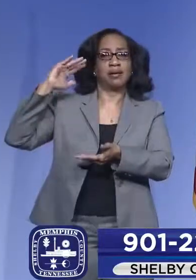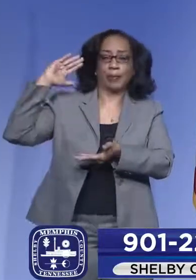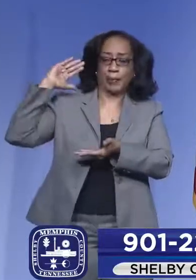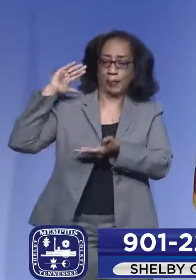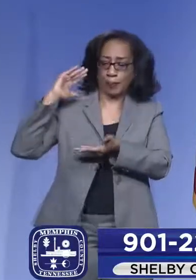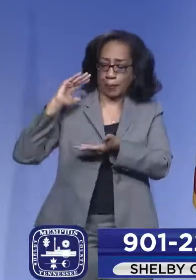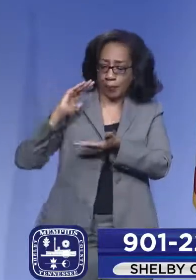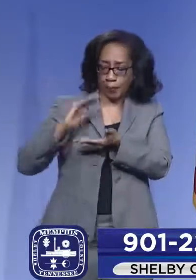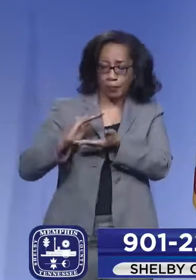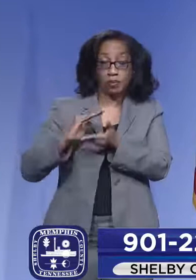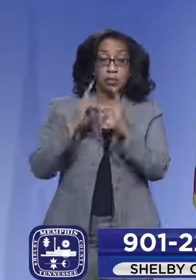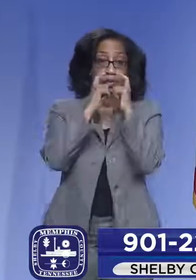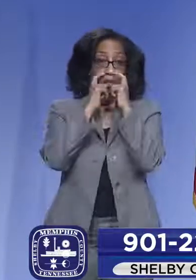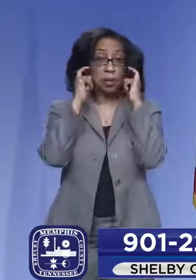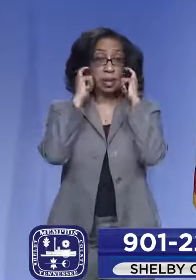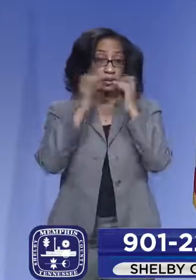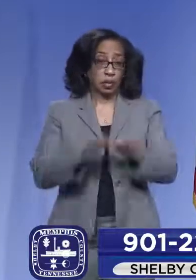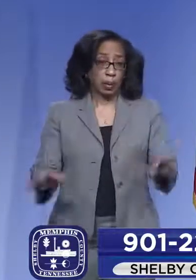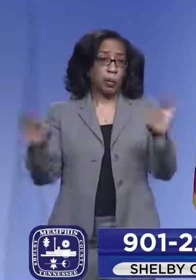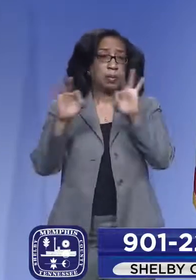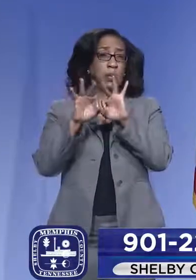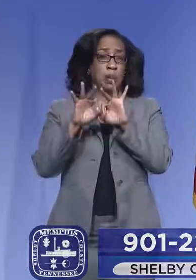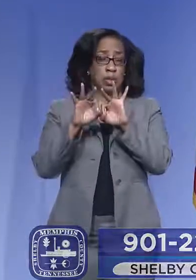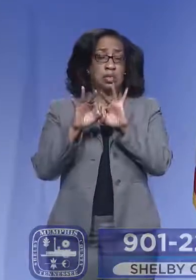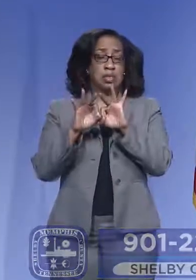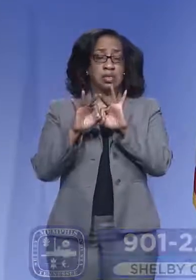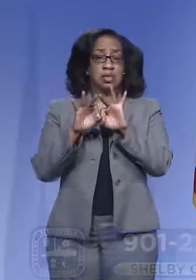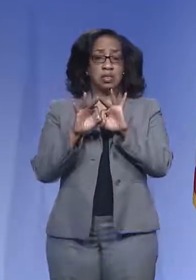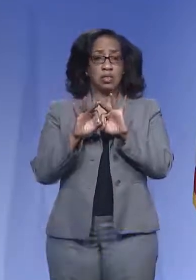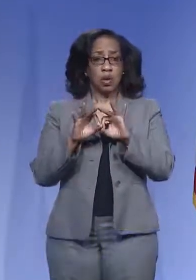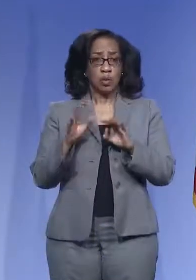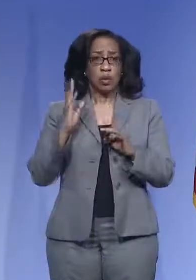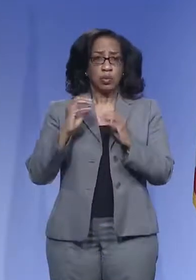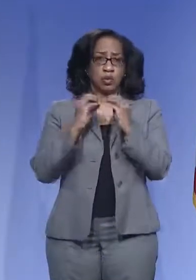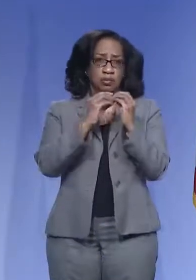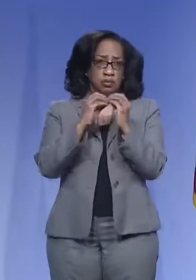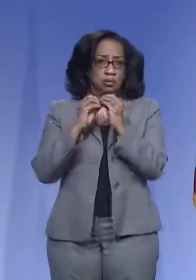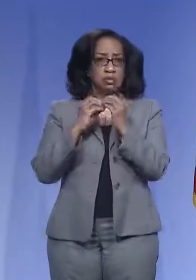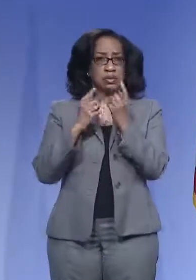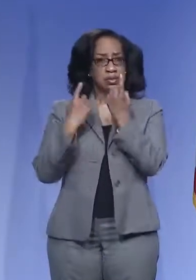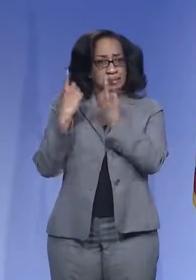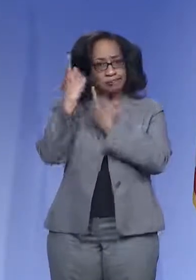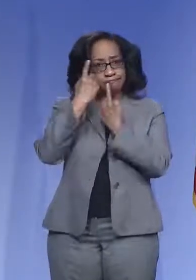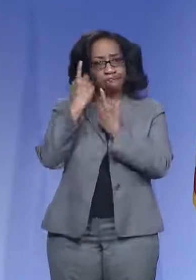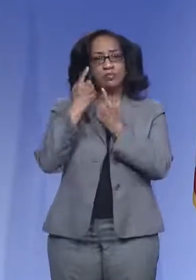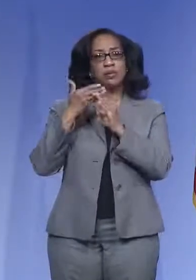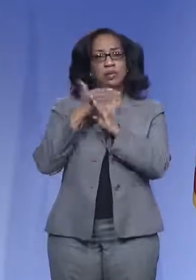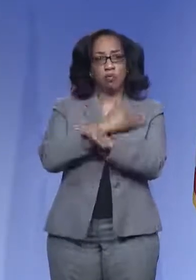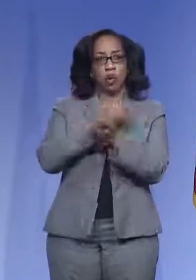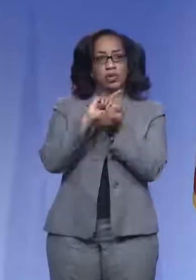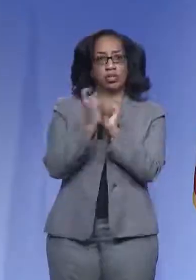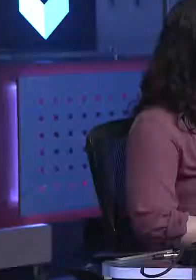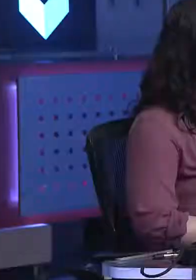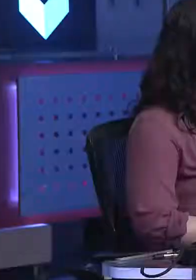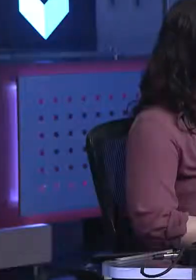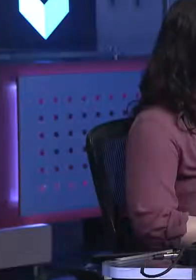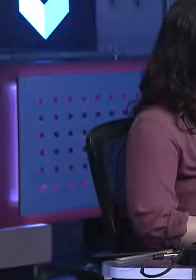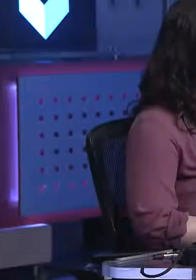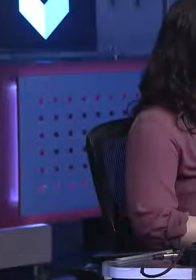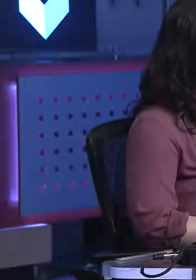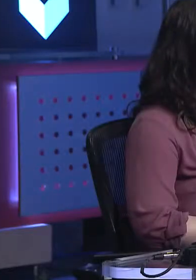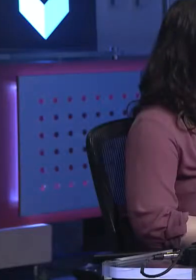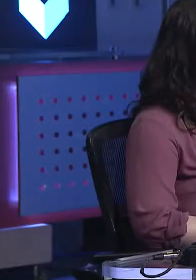we will only, after thoughtful consideration, make changes to our mask policy at this point. Brad Broders,